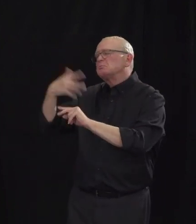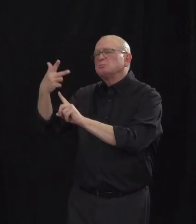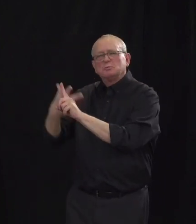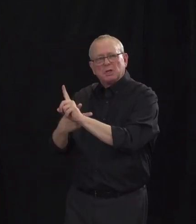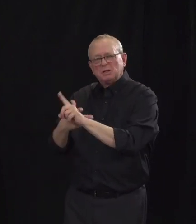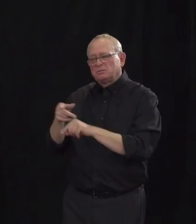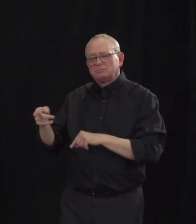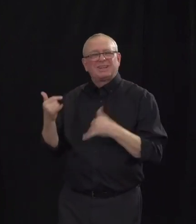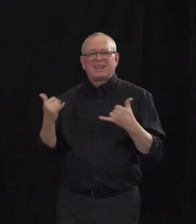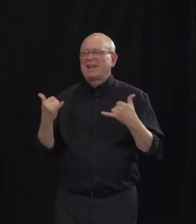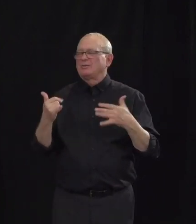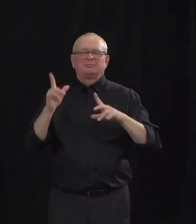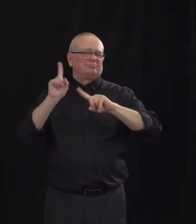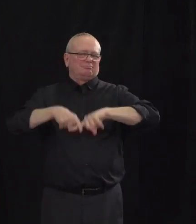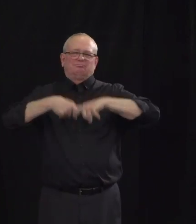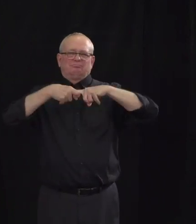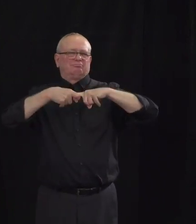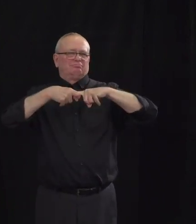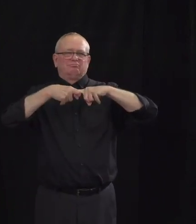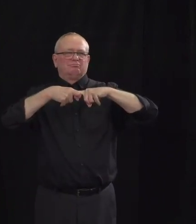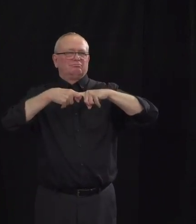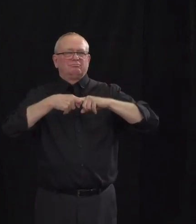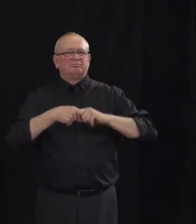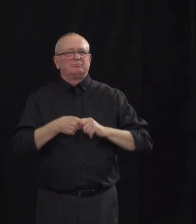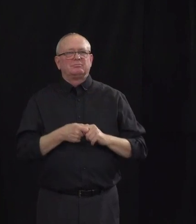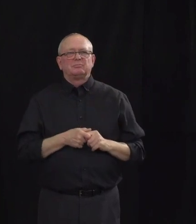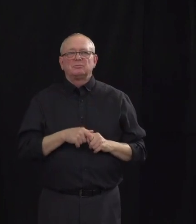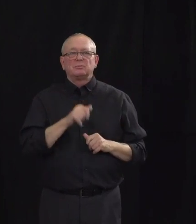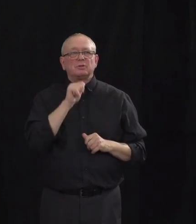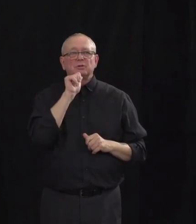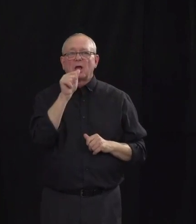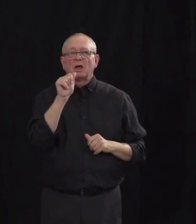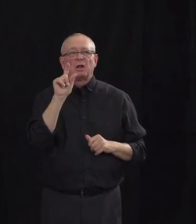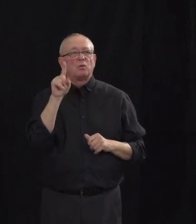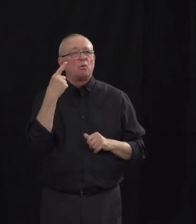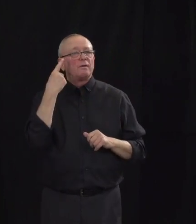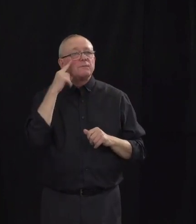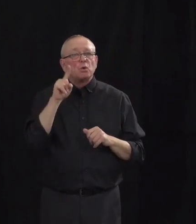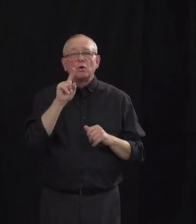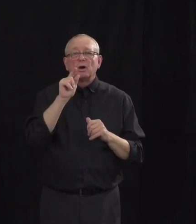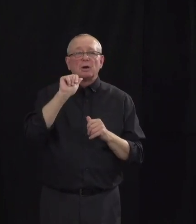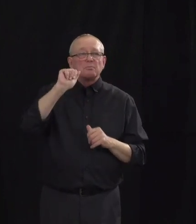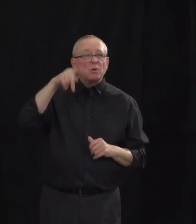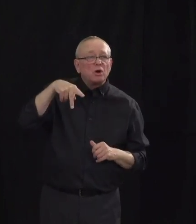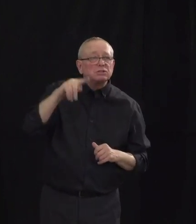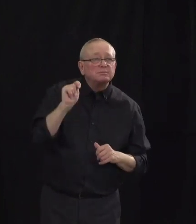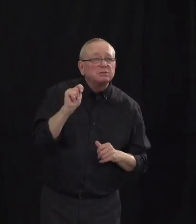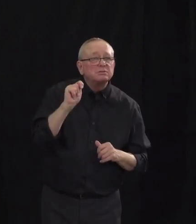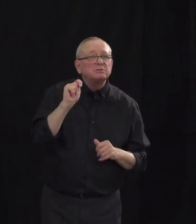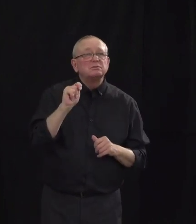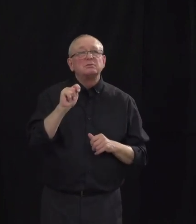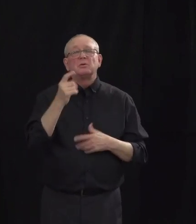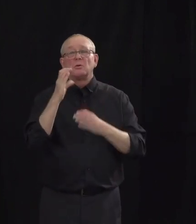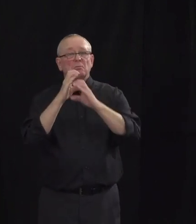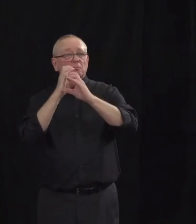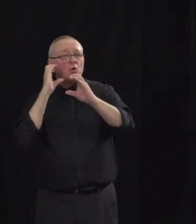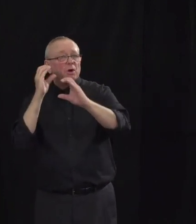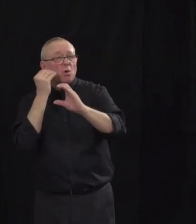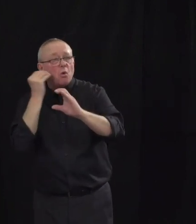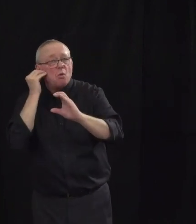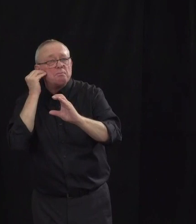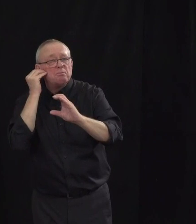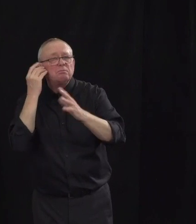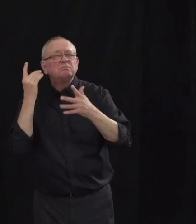traditional tenancies, but also to mobile home site tenancies. And furthermore, late fees may not be charged from April 1st to